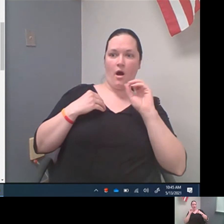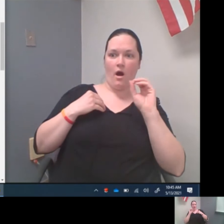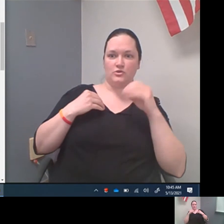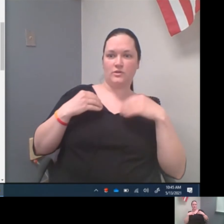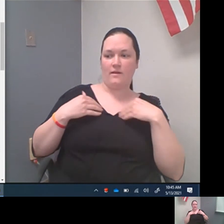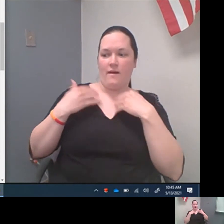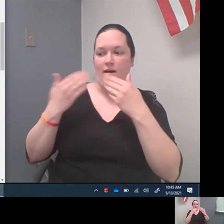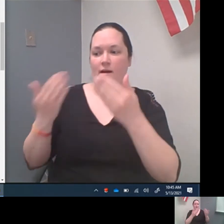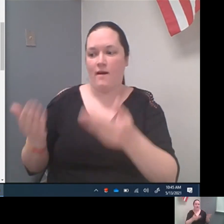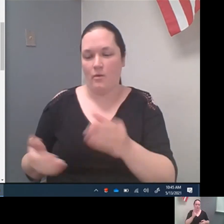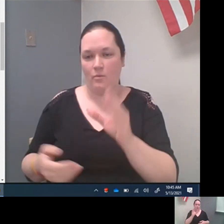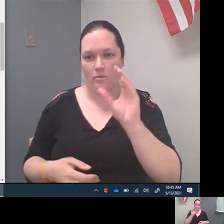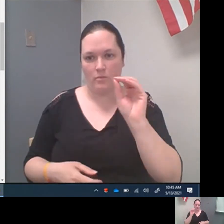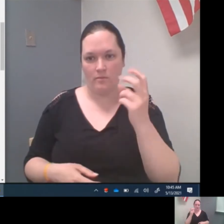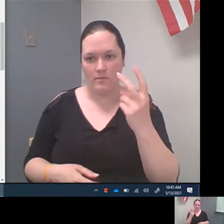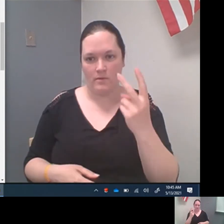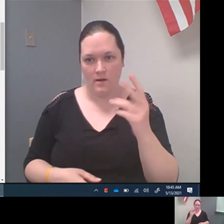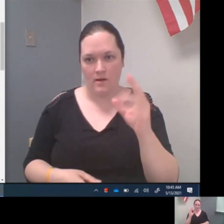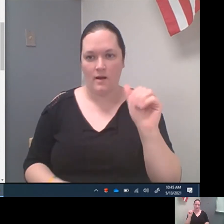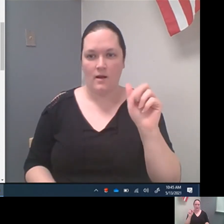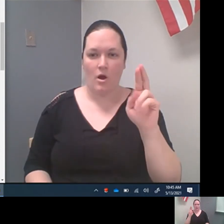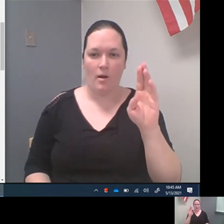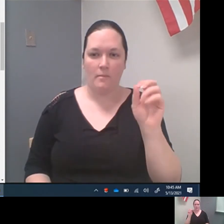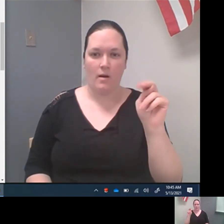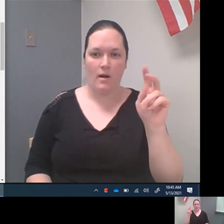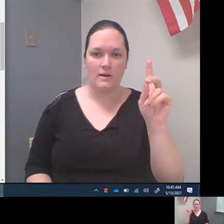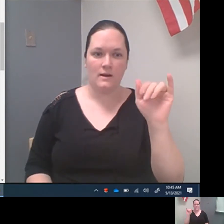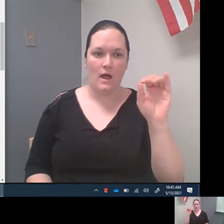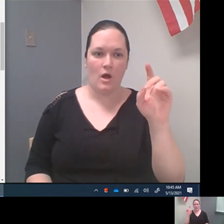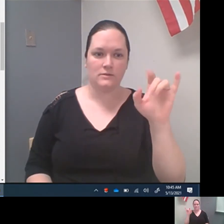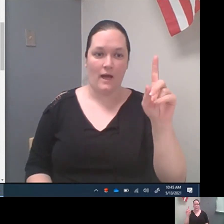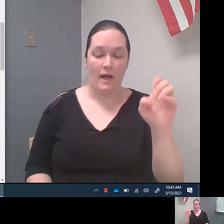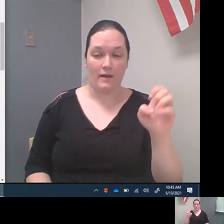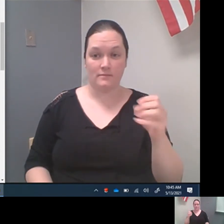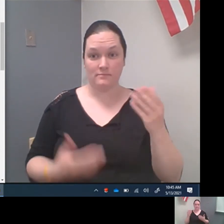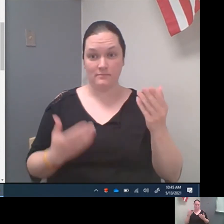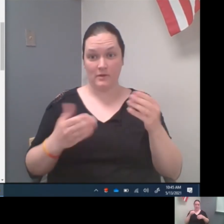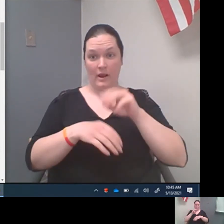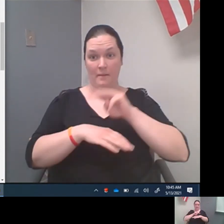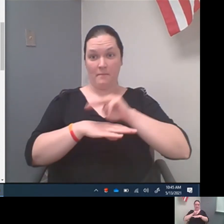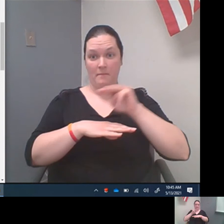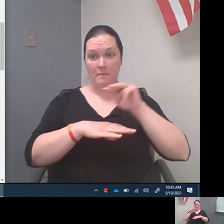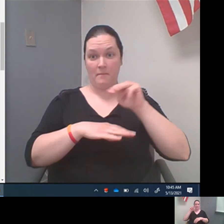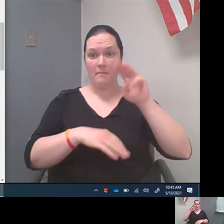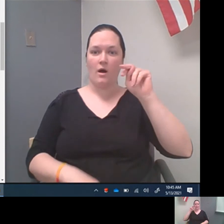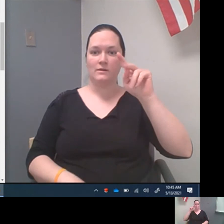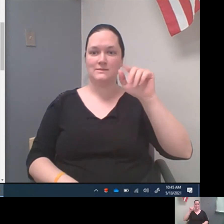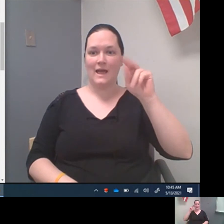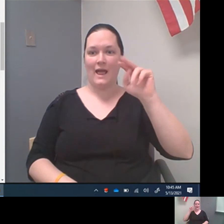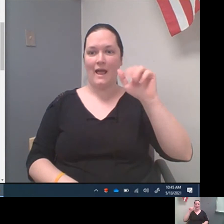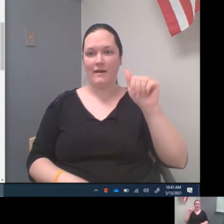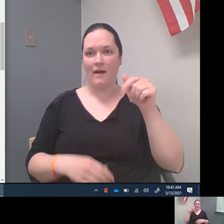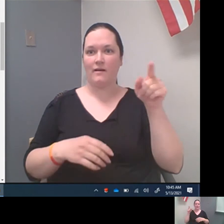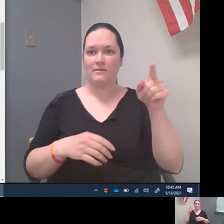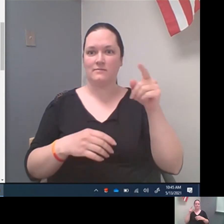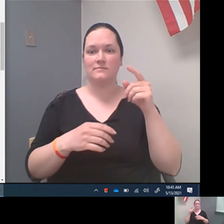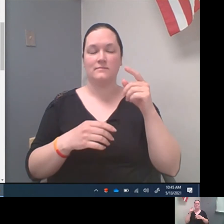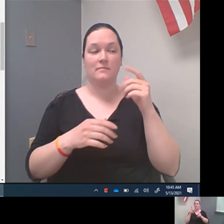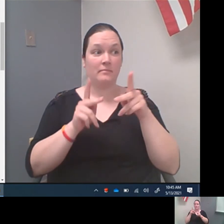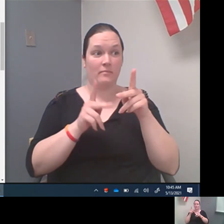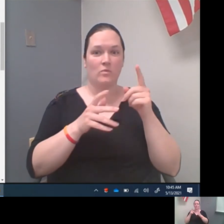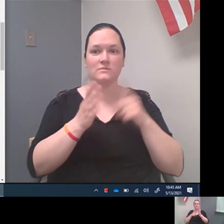rid of carbon dioxide. And right here in Montana at around 5,000 feet, that's no big deal. But if I were to climb Mount